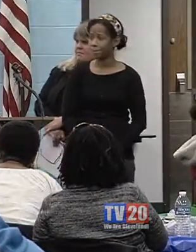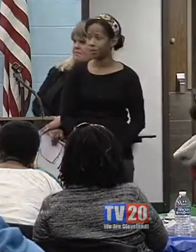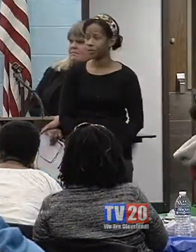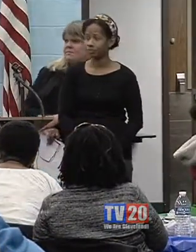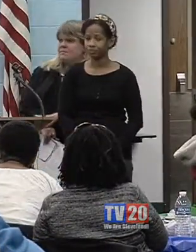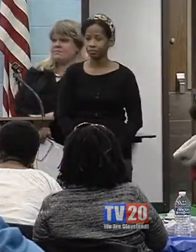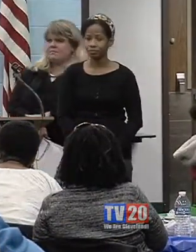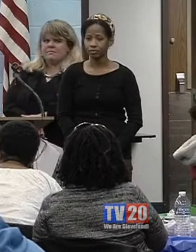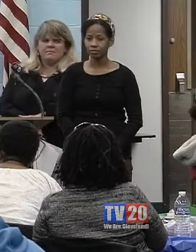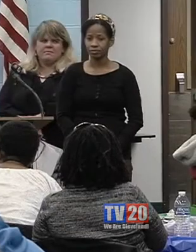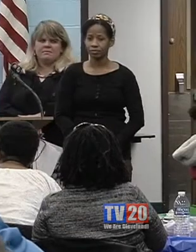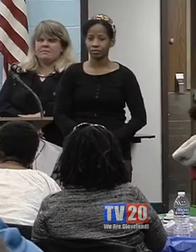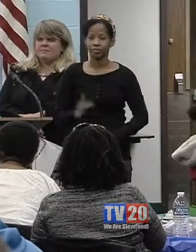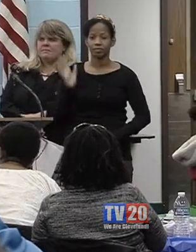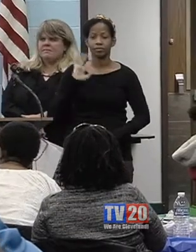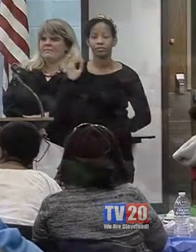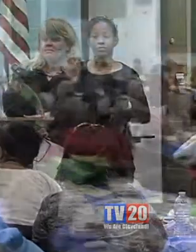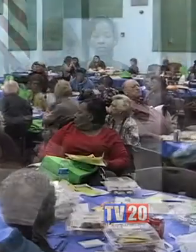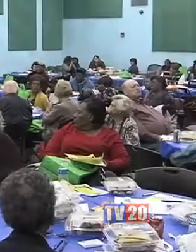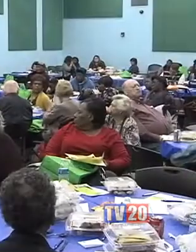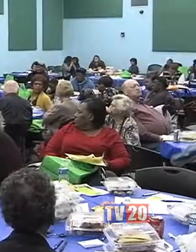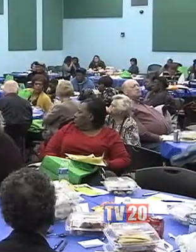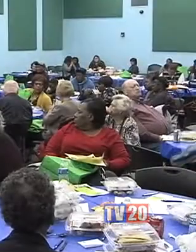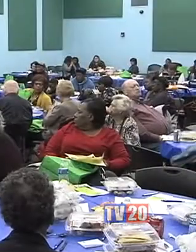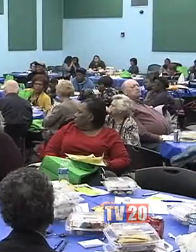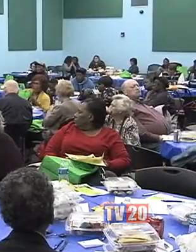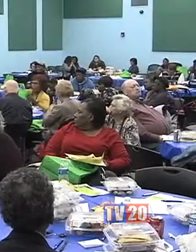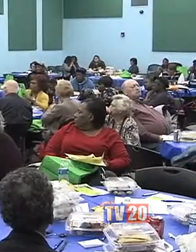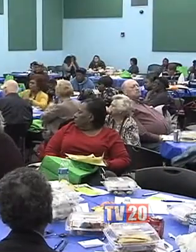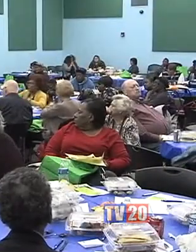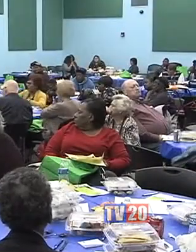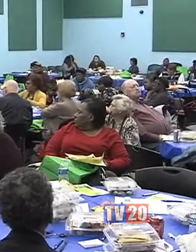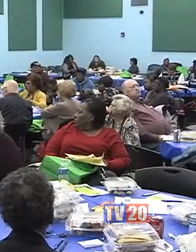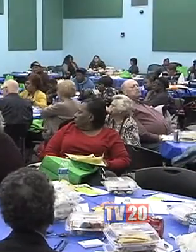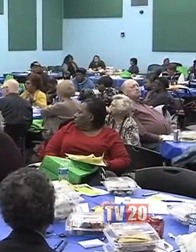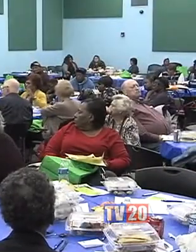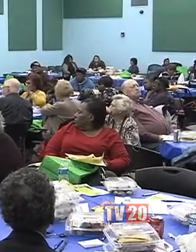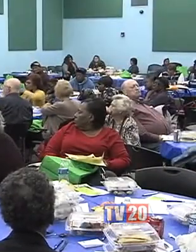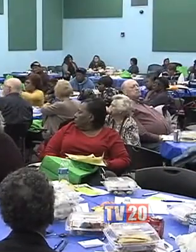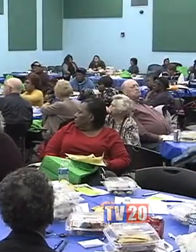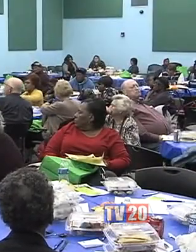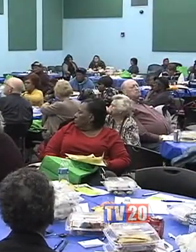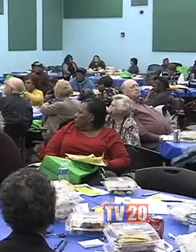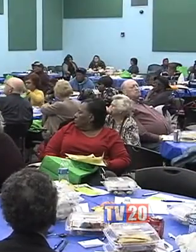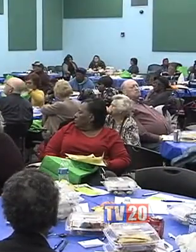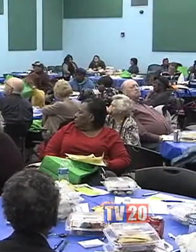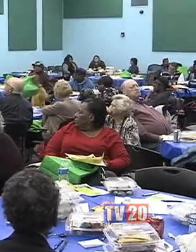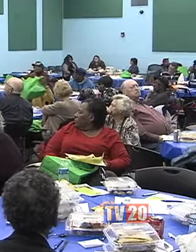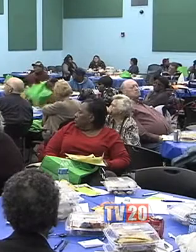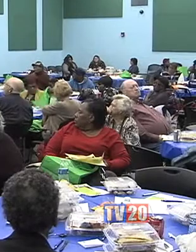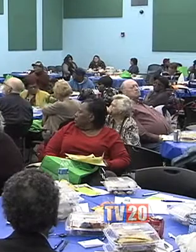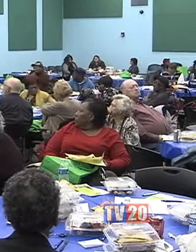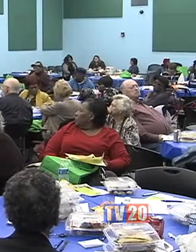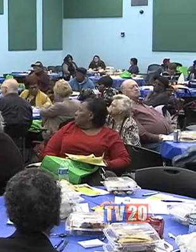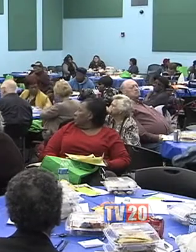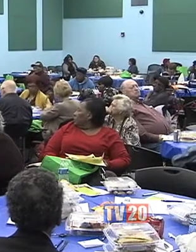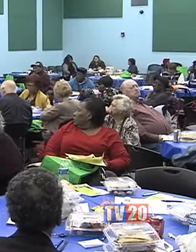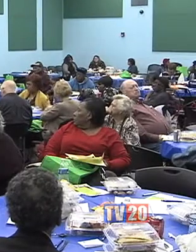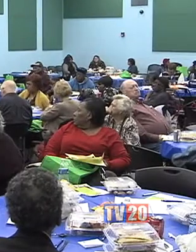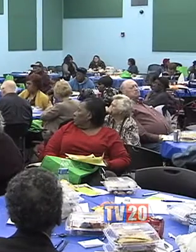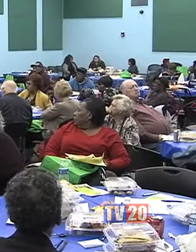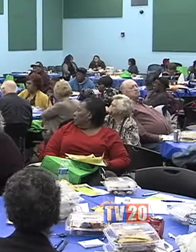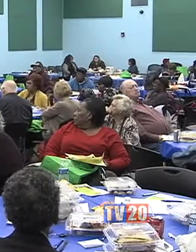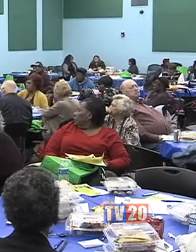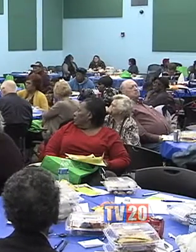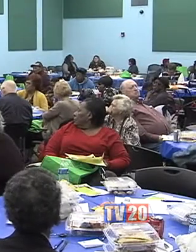When we first started the Disability Awareness Luncheon, Mary, we had a contest